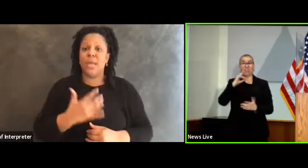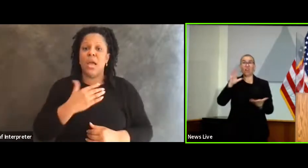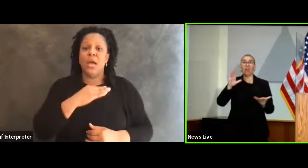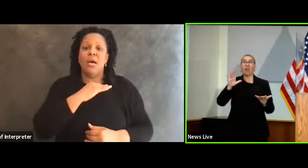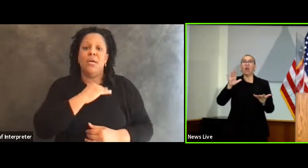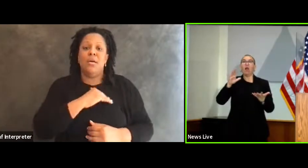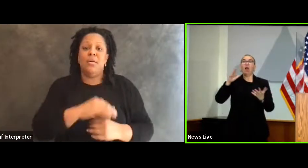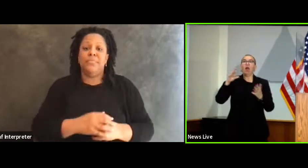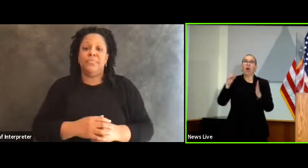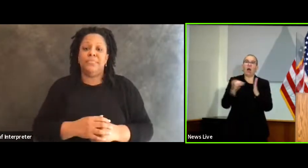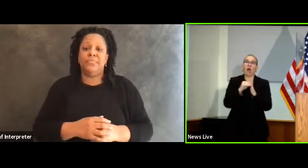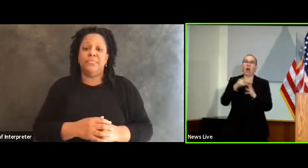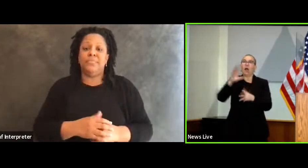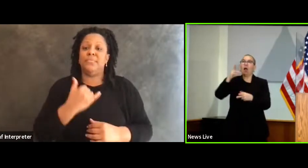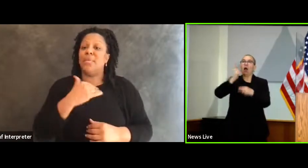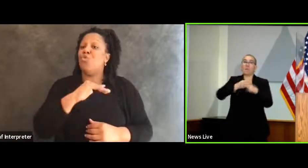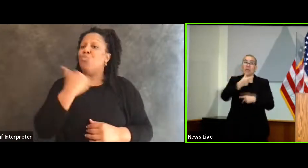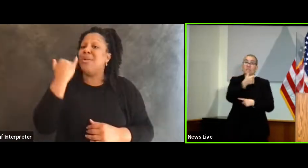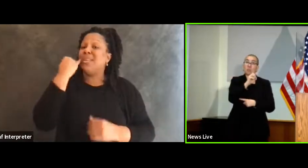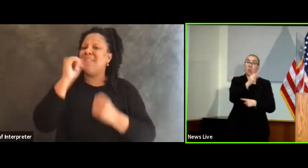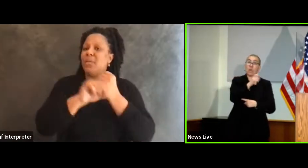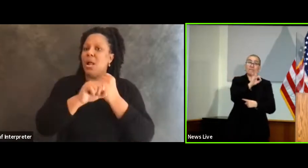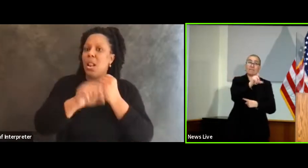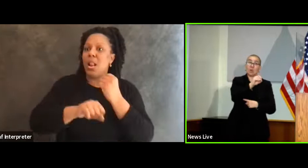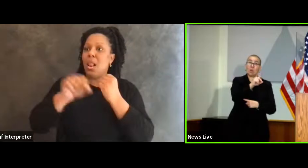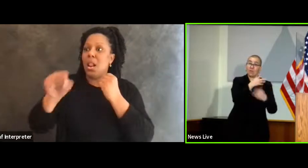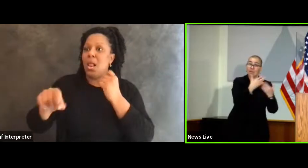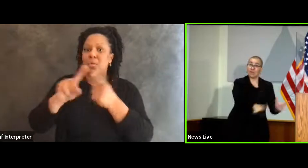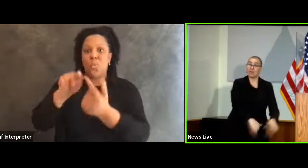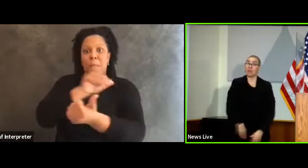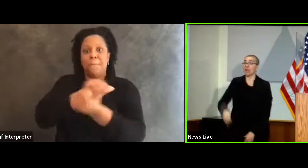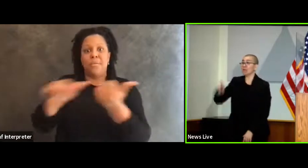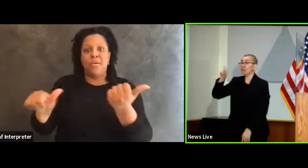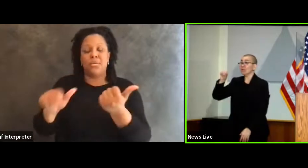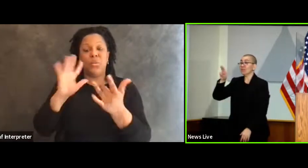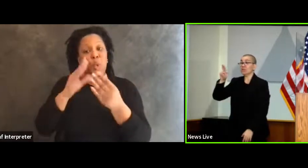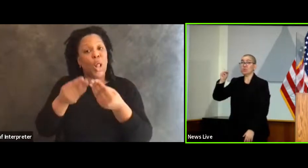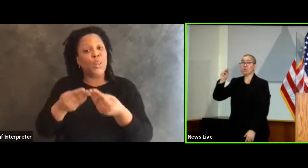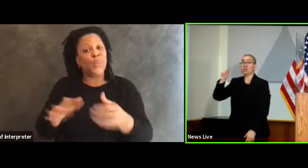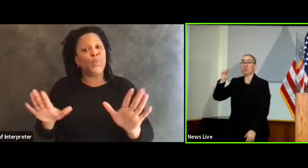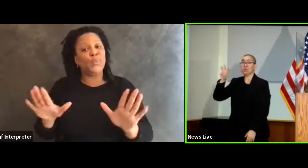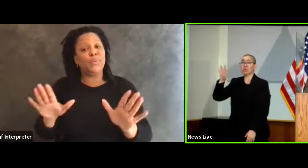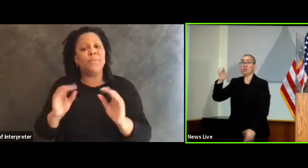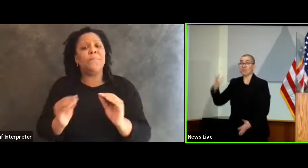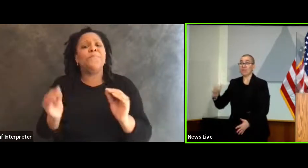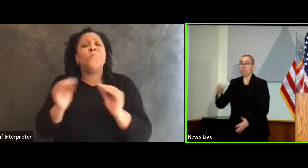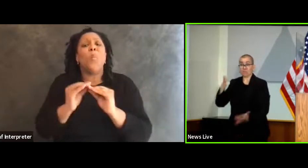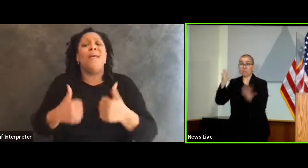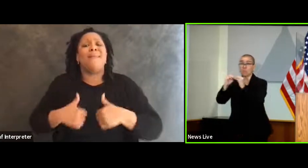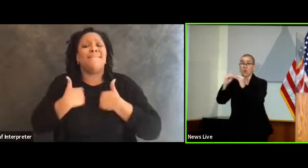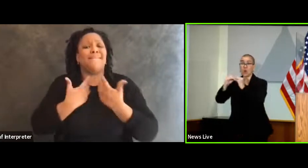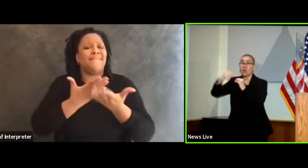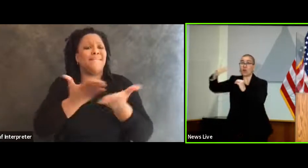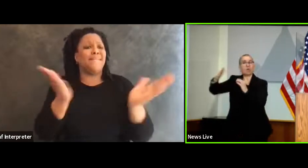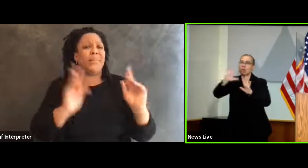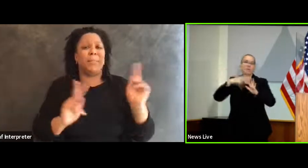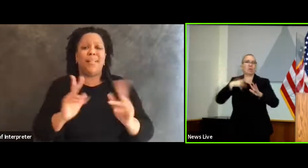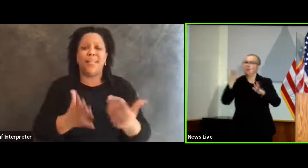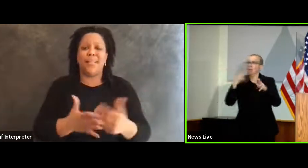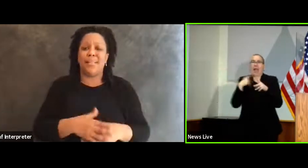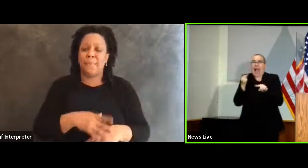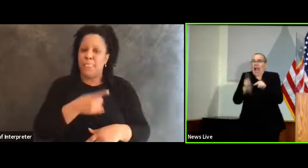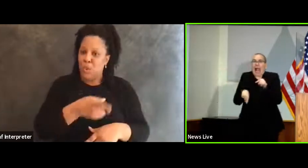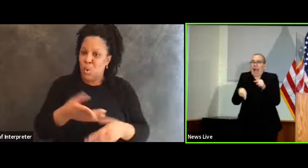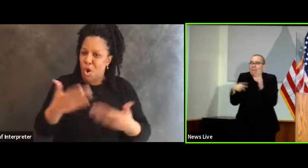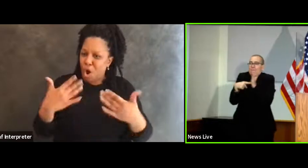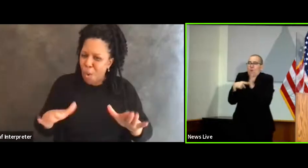wants to be in. And I think you heard the speaker say, had we listened to what we found out after Philando Castillo, we certainly can't prove the negative, but I